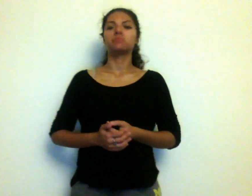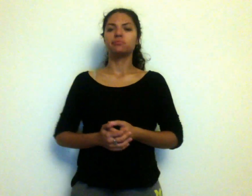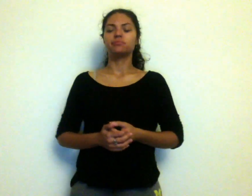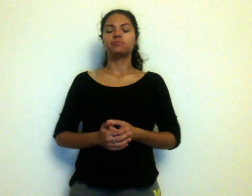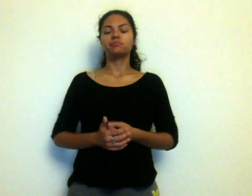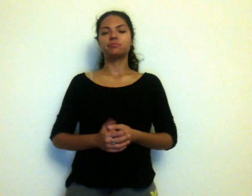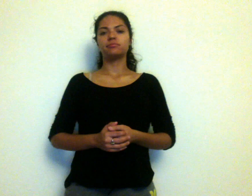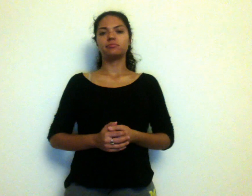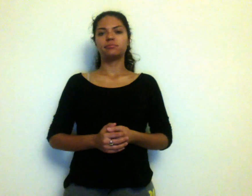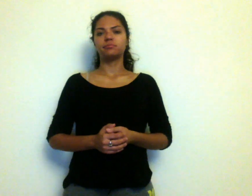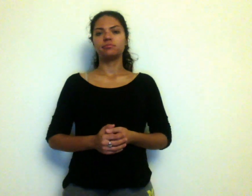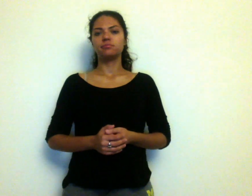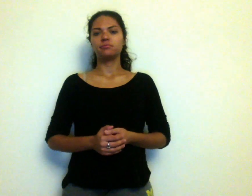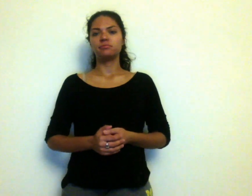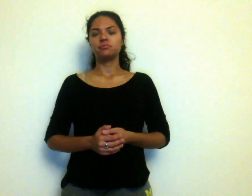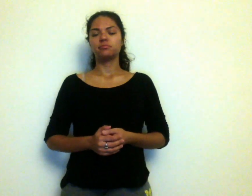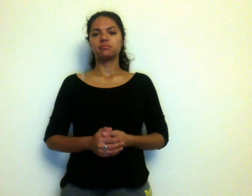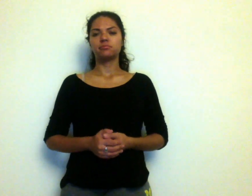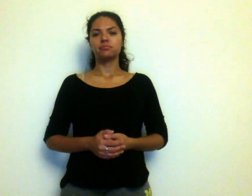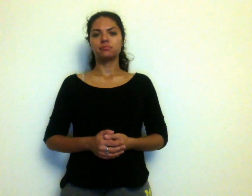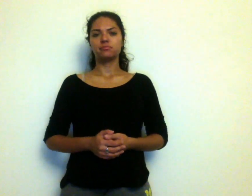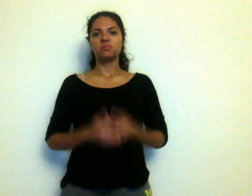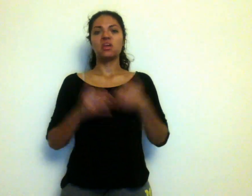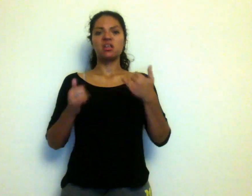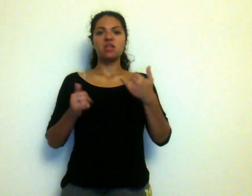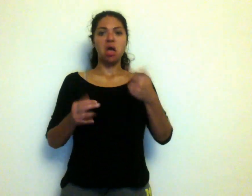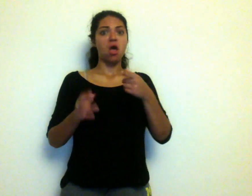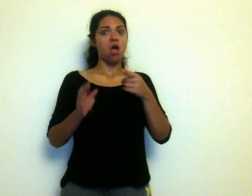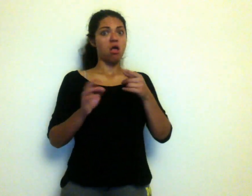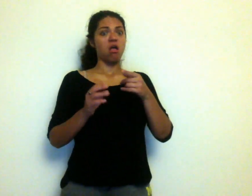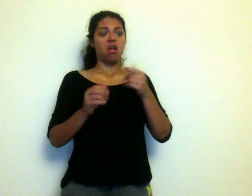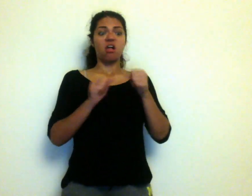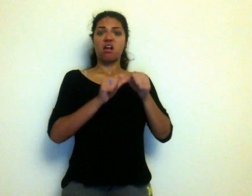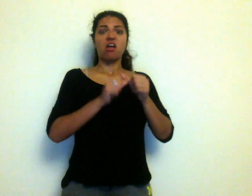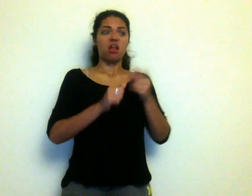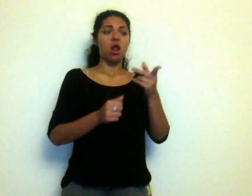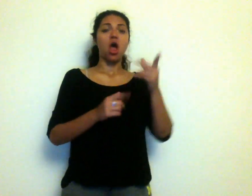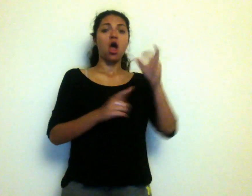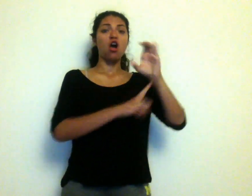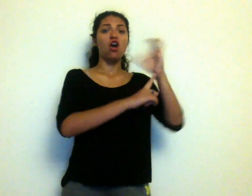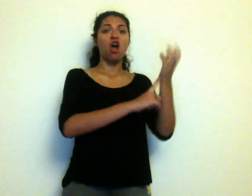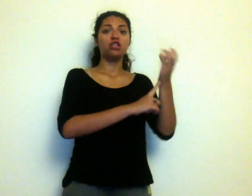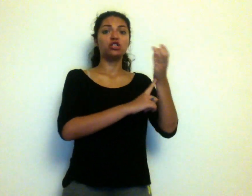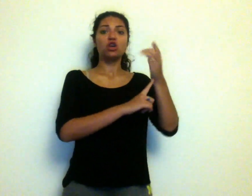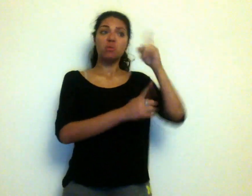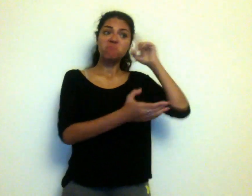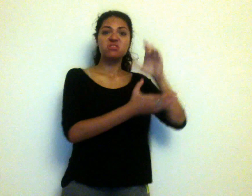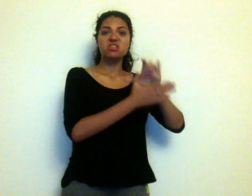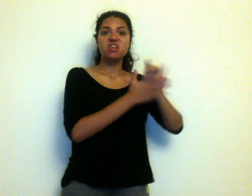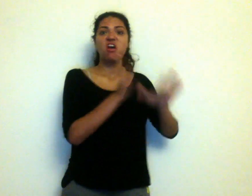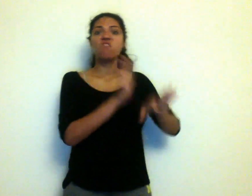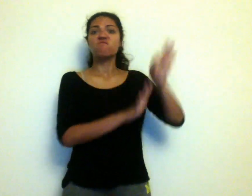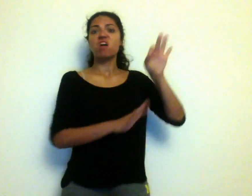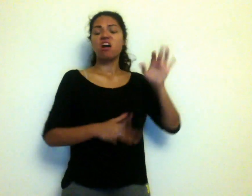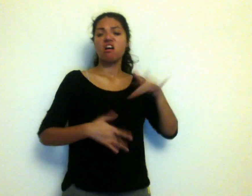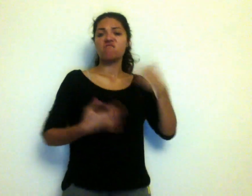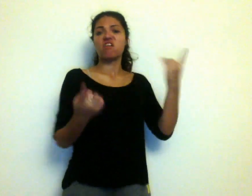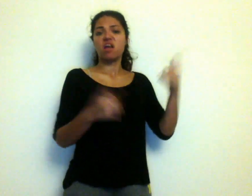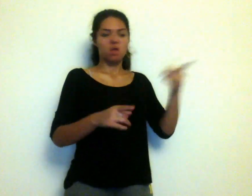ultimately brought the caste system in. And the way he did that was, he said, you all talk of individual rights. And his speech said, you talk